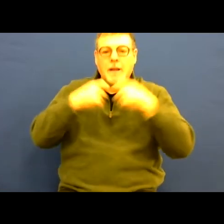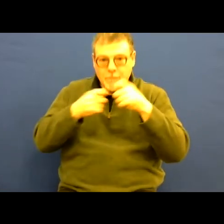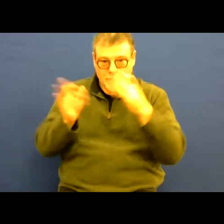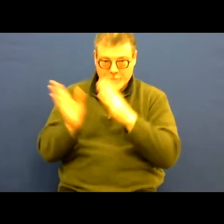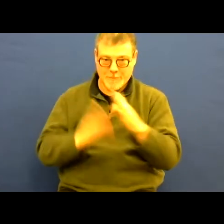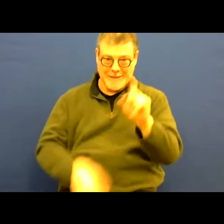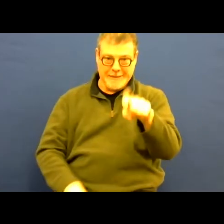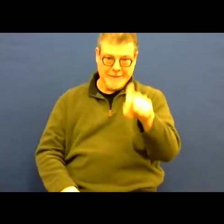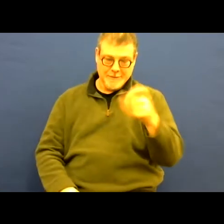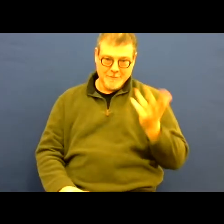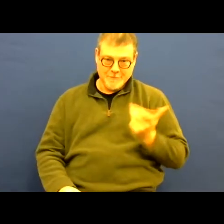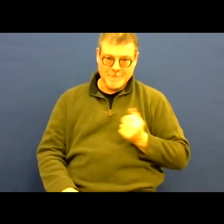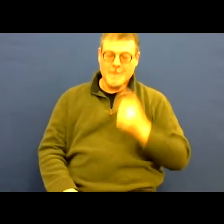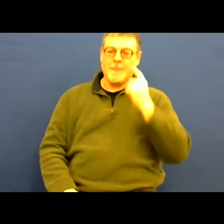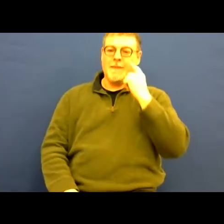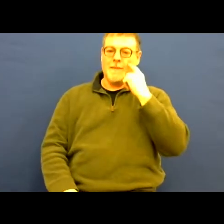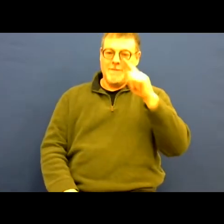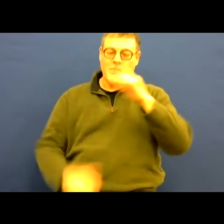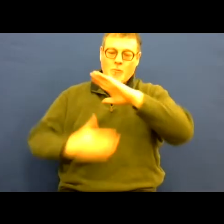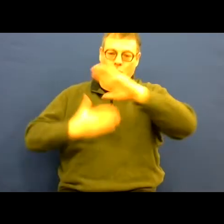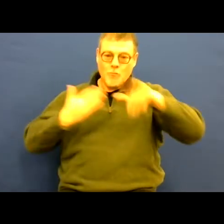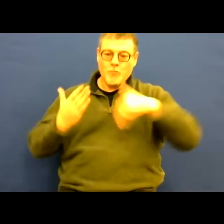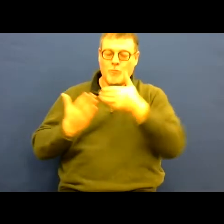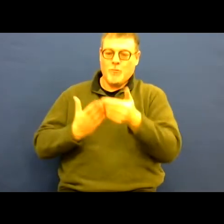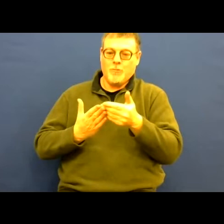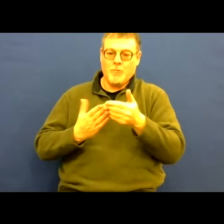plan for all the